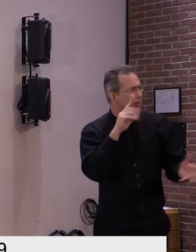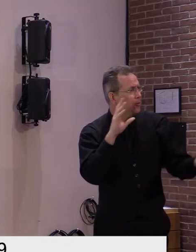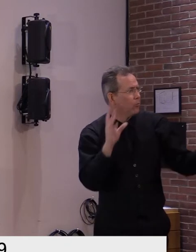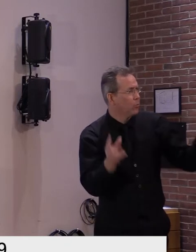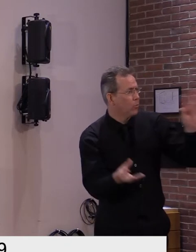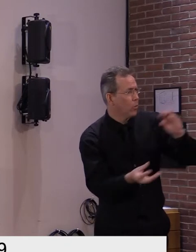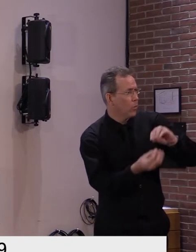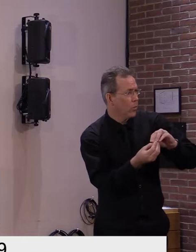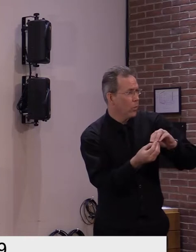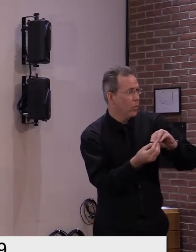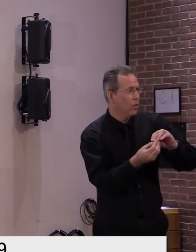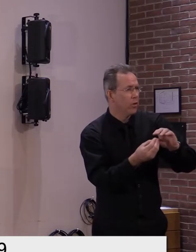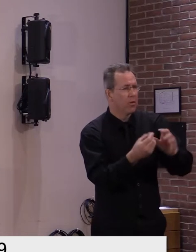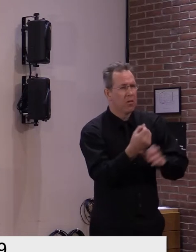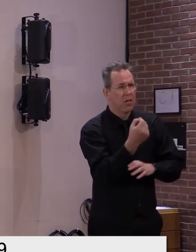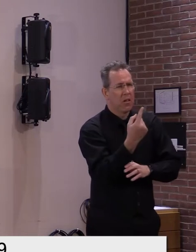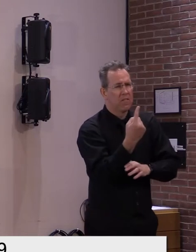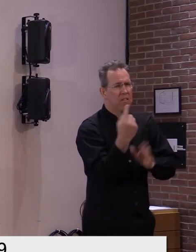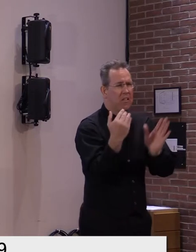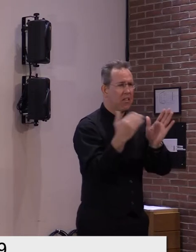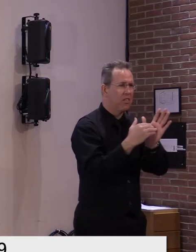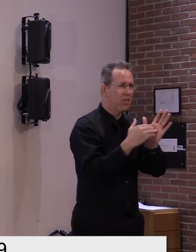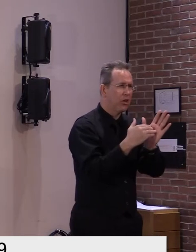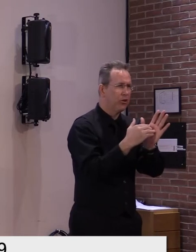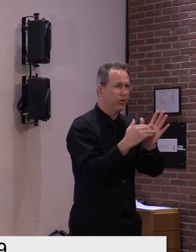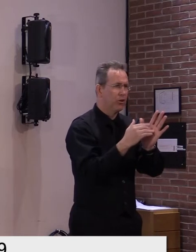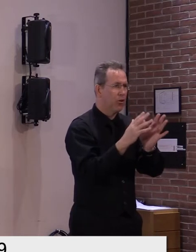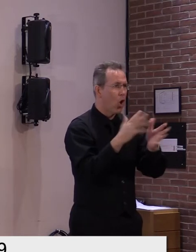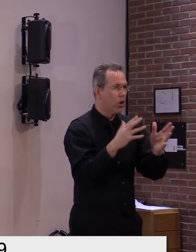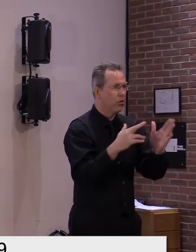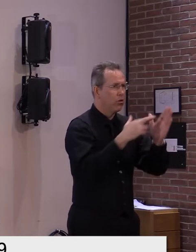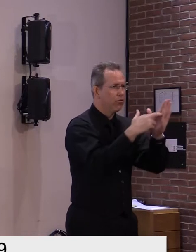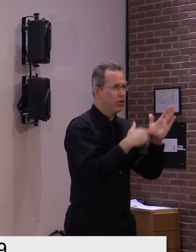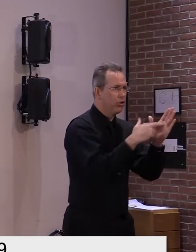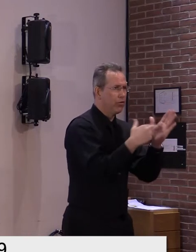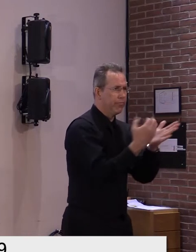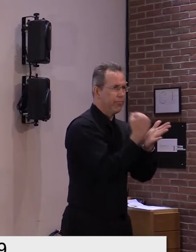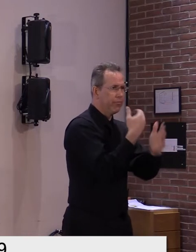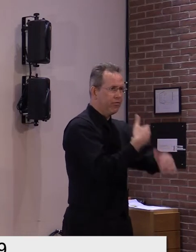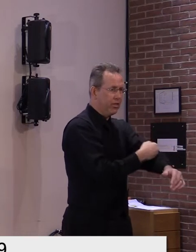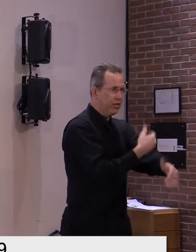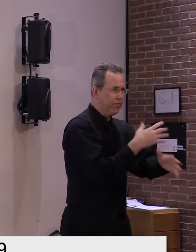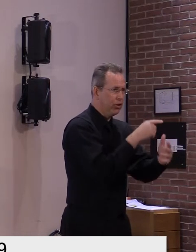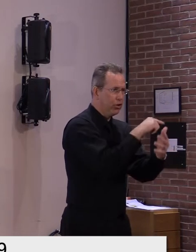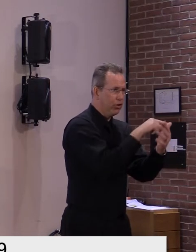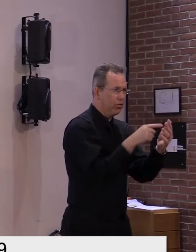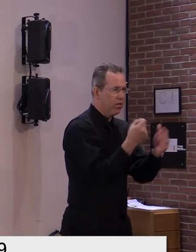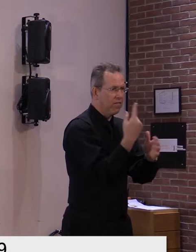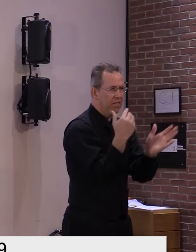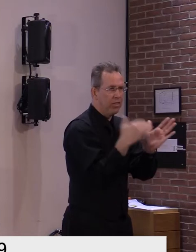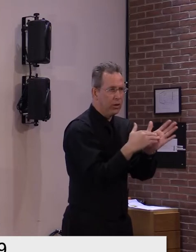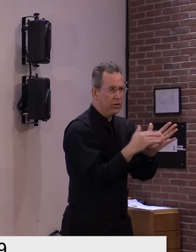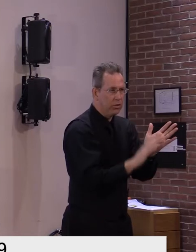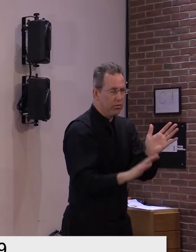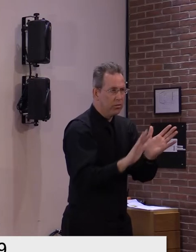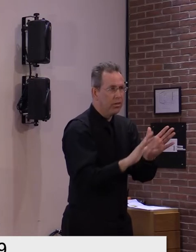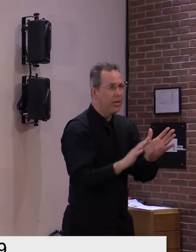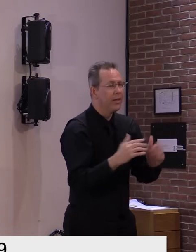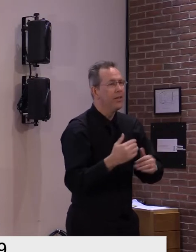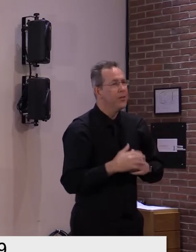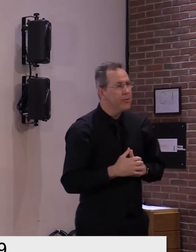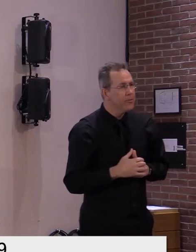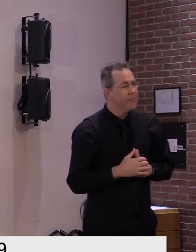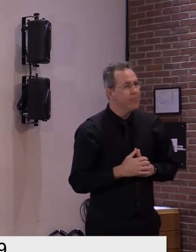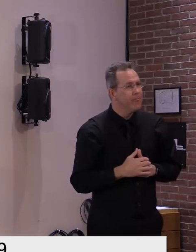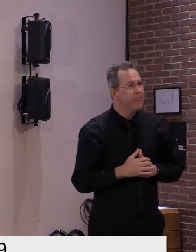11,700 have registered. I can't tell you how many have actually got their shots out of that 11,500 that are registered. This is in the